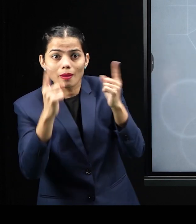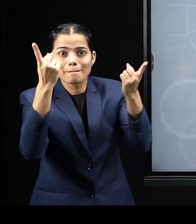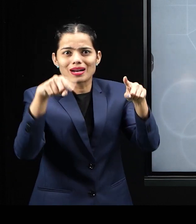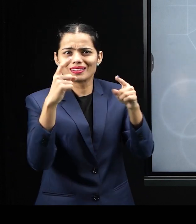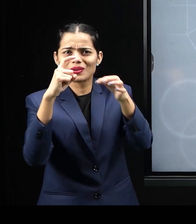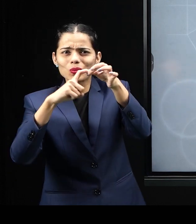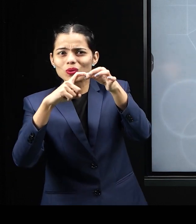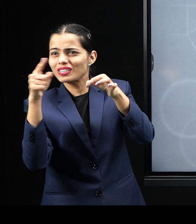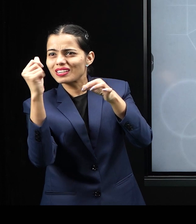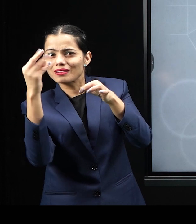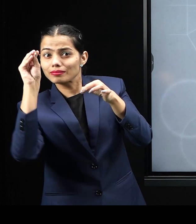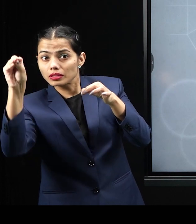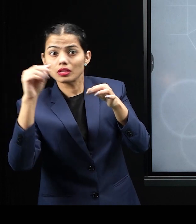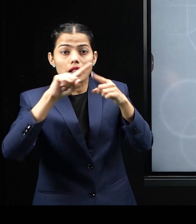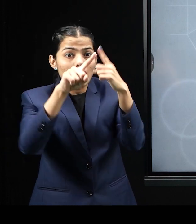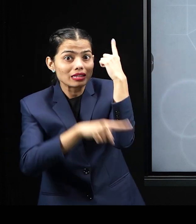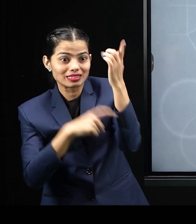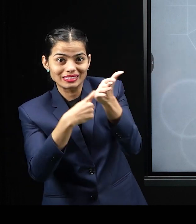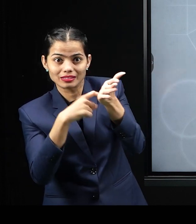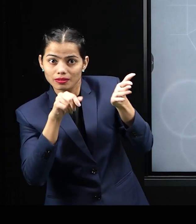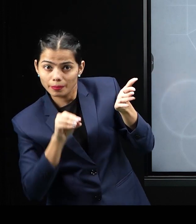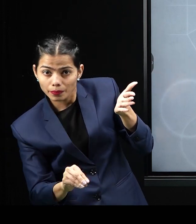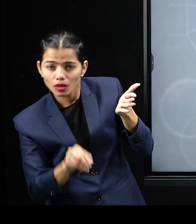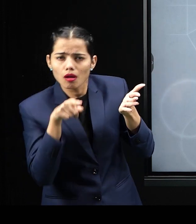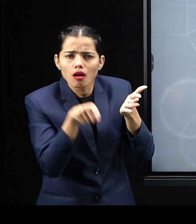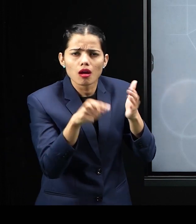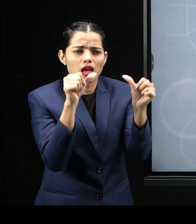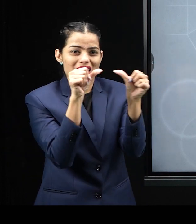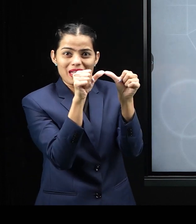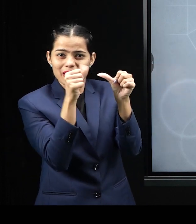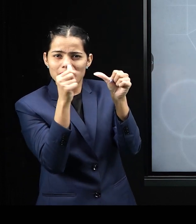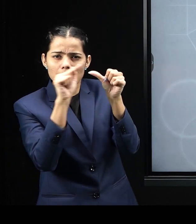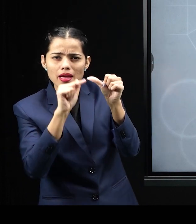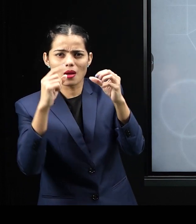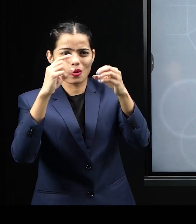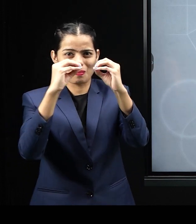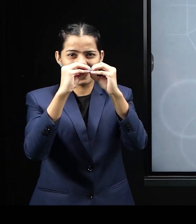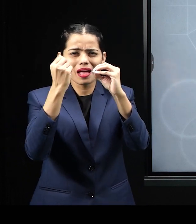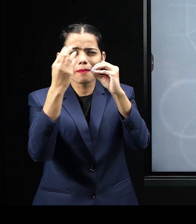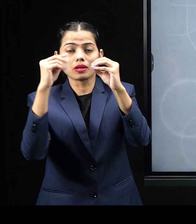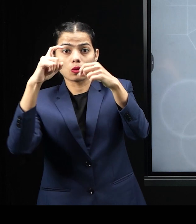BQ plus R, 0 less than or equal to R less than B.